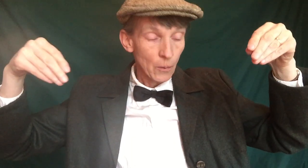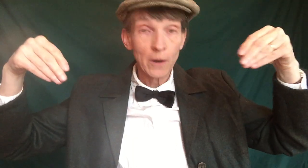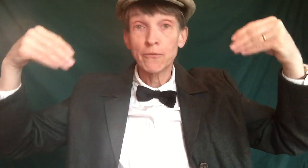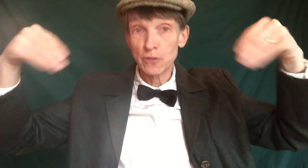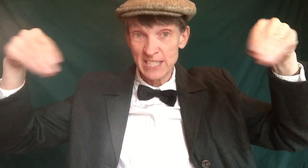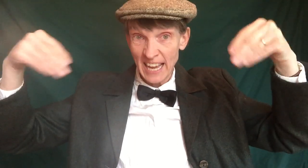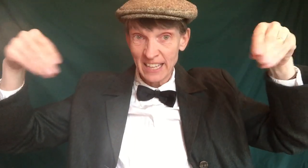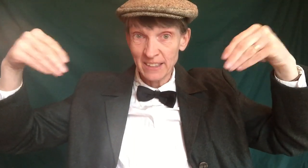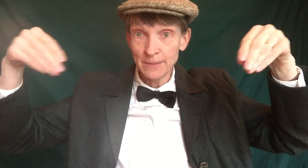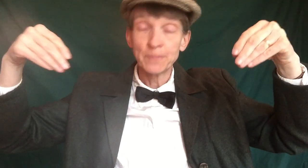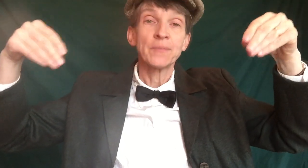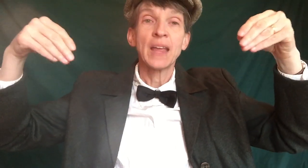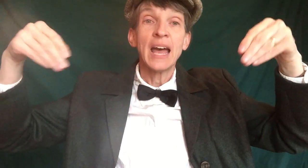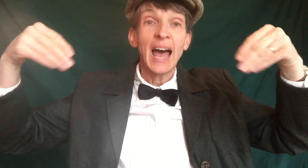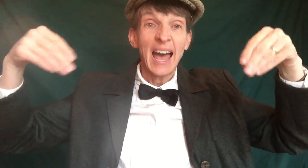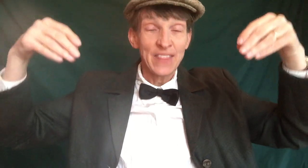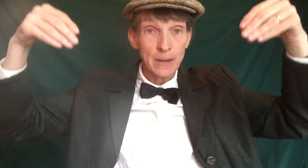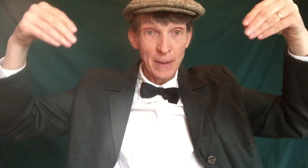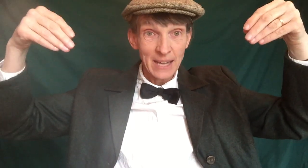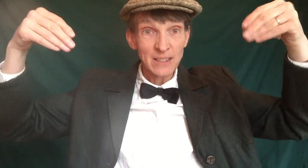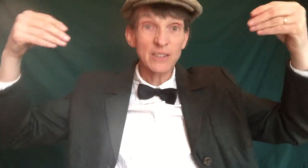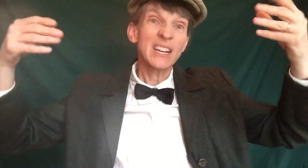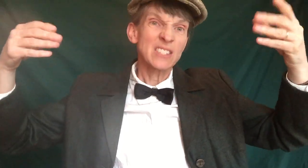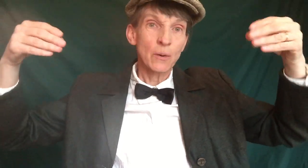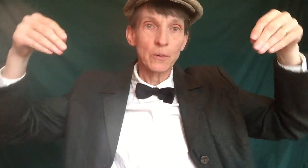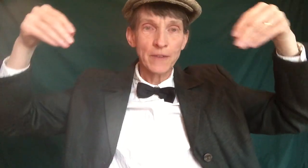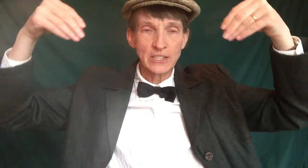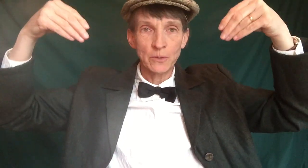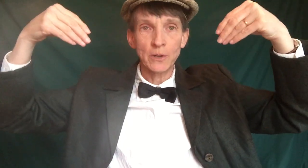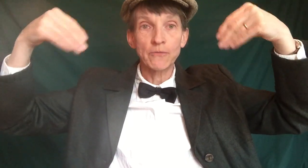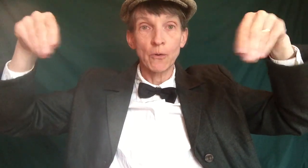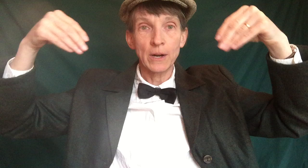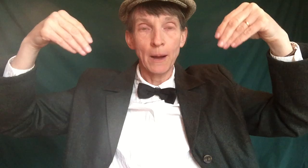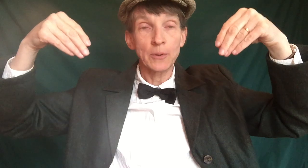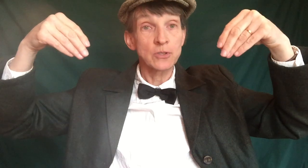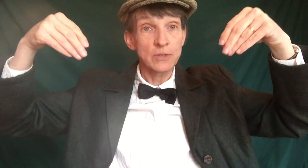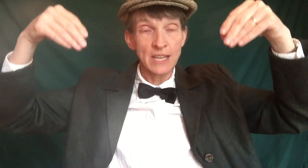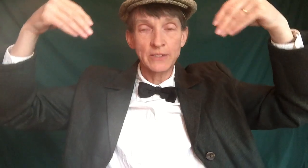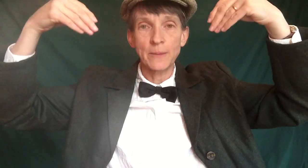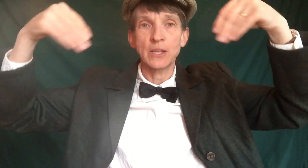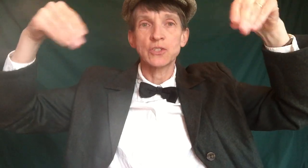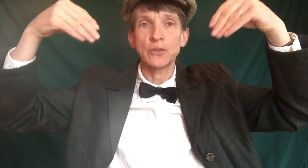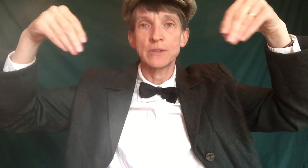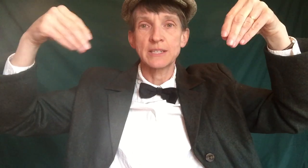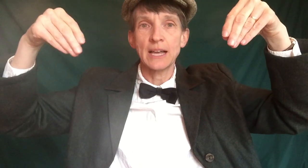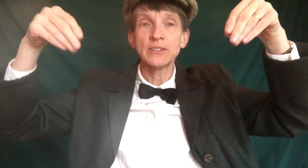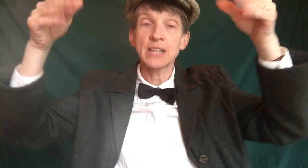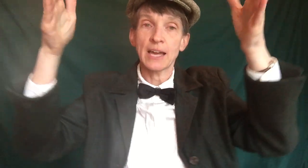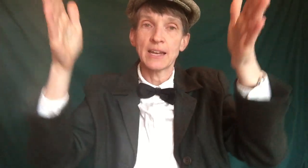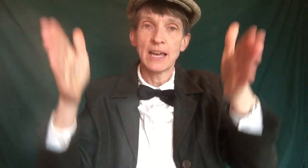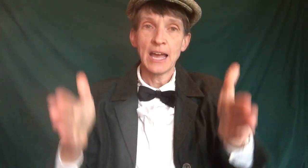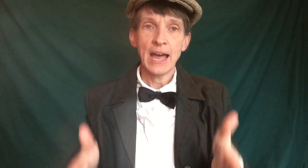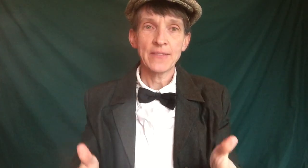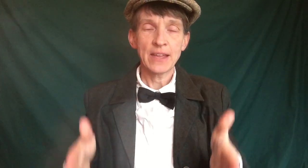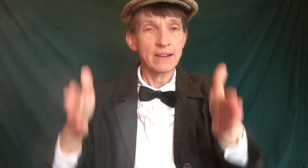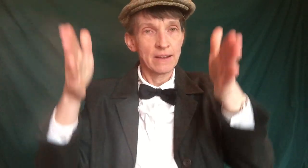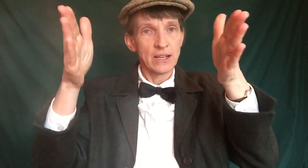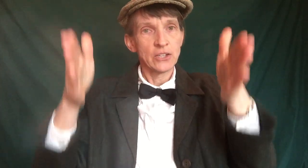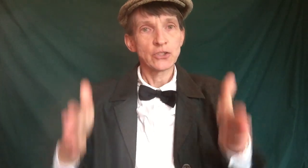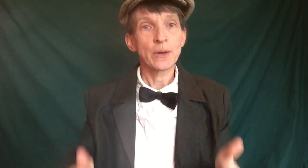or for sale. And then a peddler is an old-fashioned word for a person who sells something. So you do the sell sign and then showing